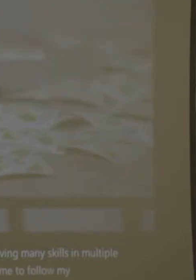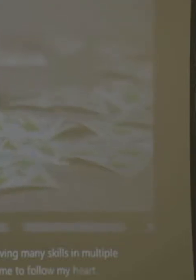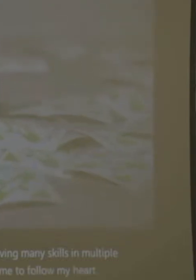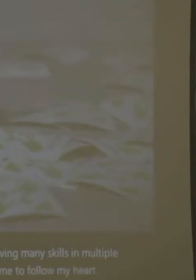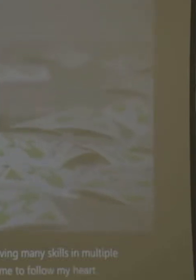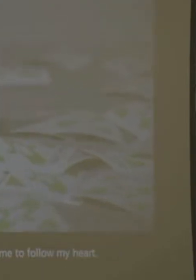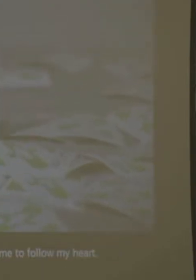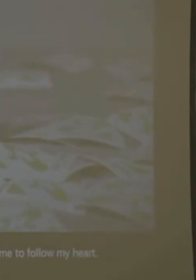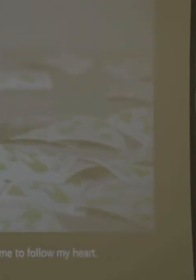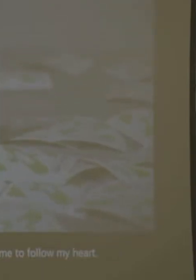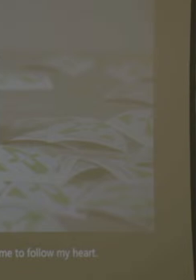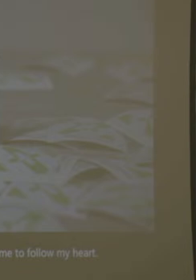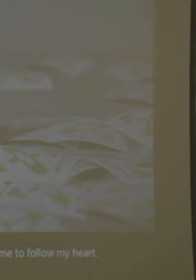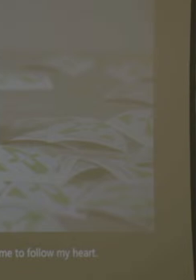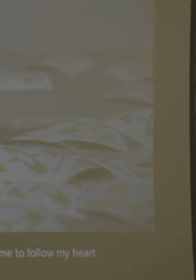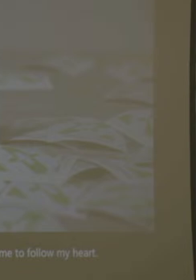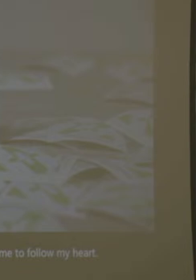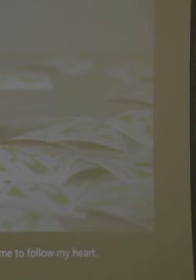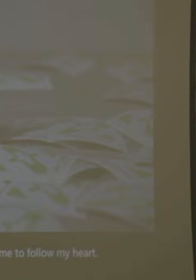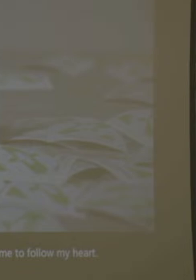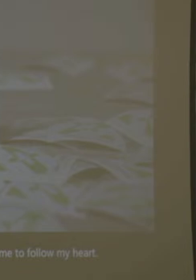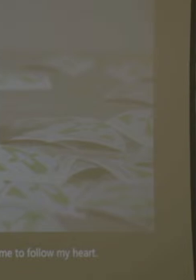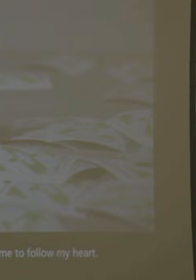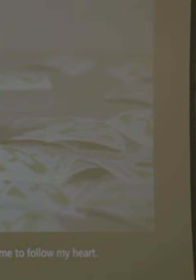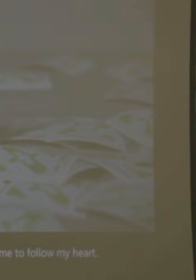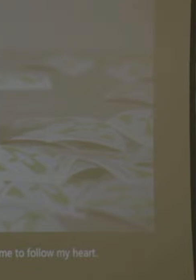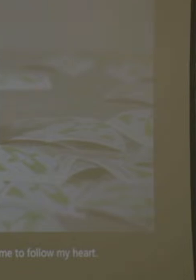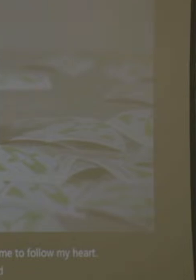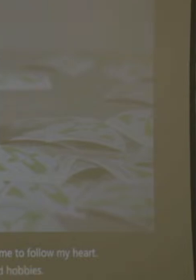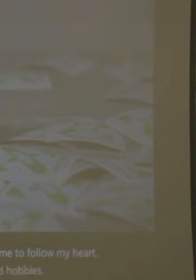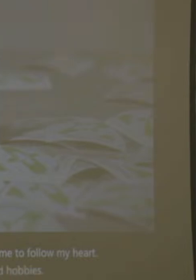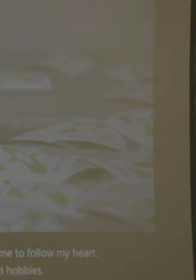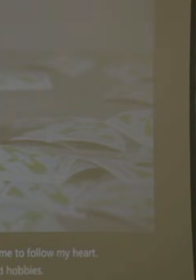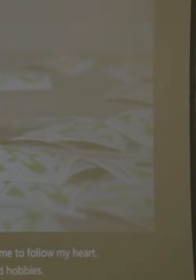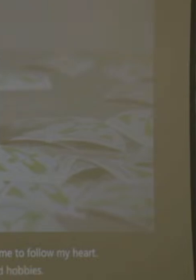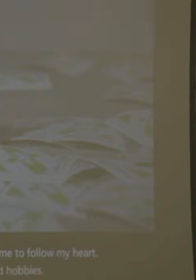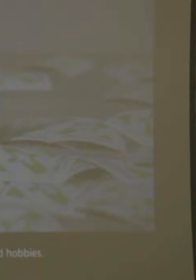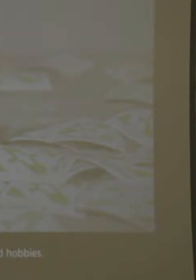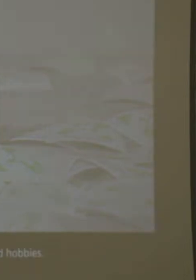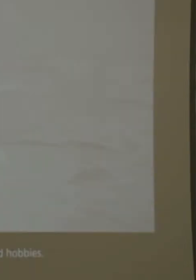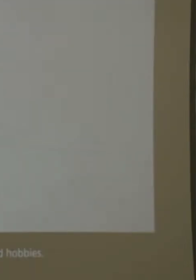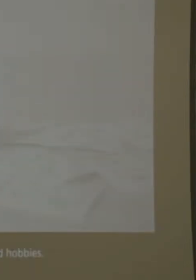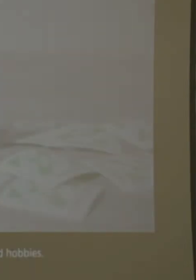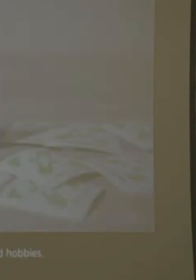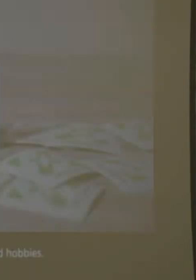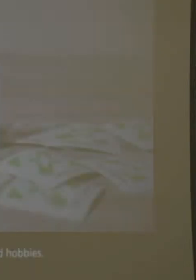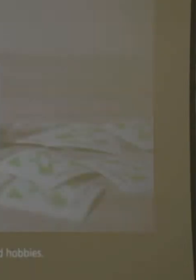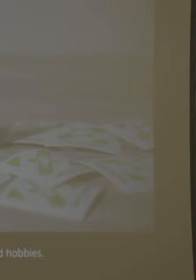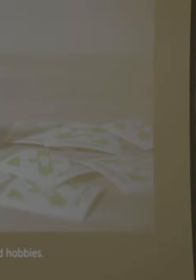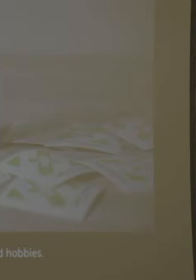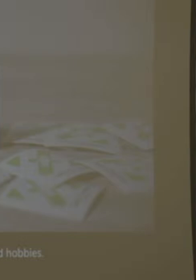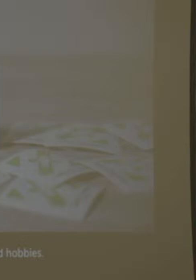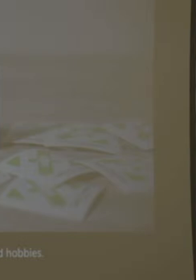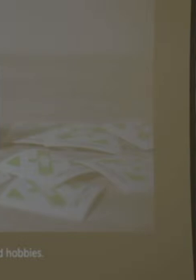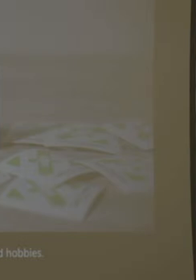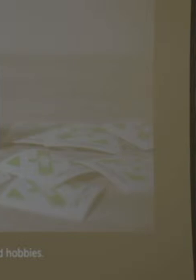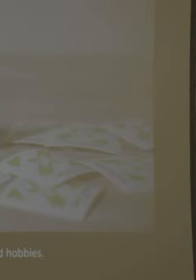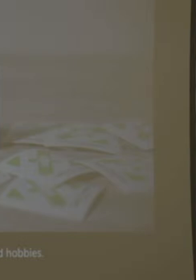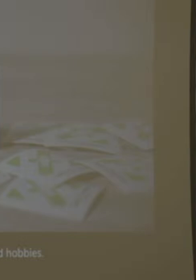other skills using my projects and hobbies, and bring those interested along for the ride.